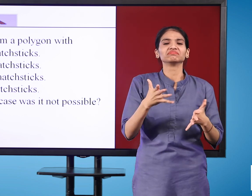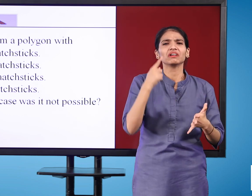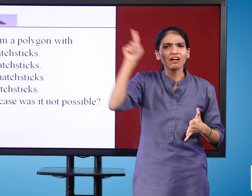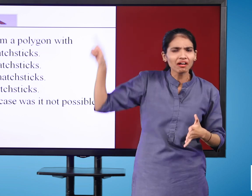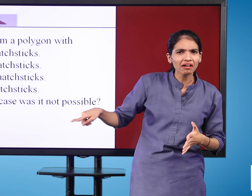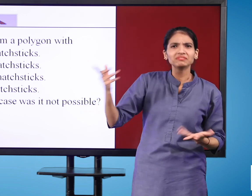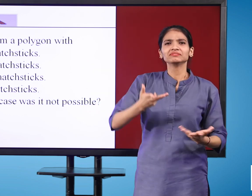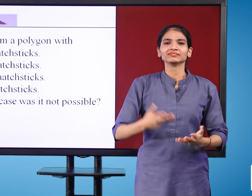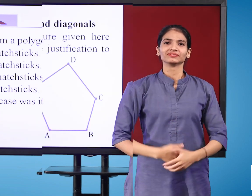Why?